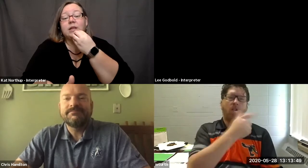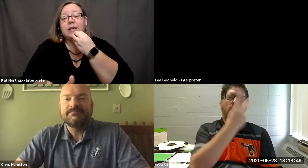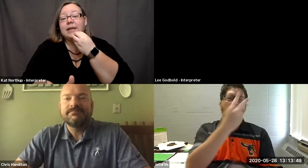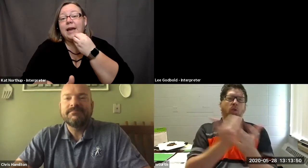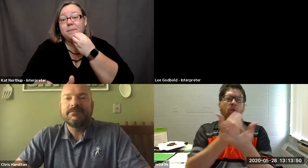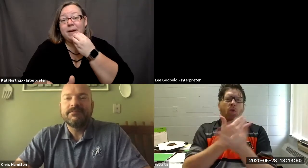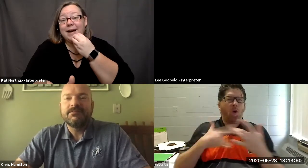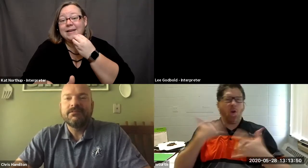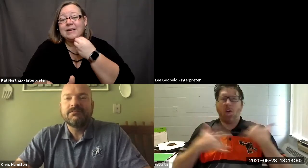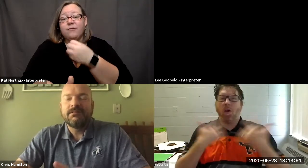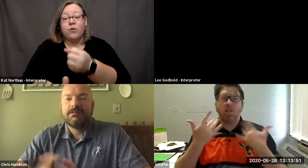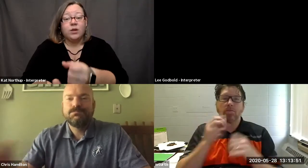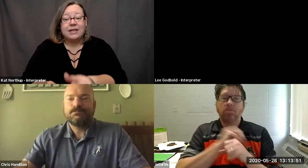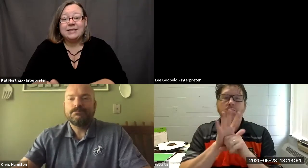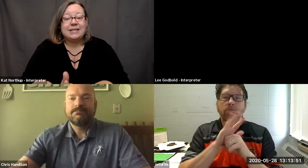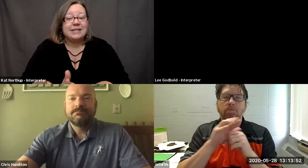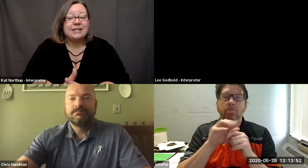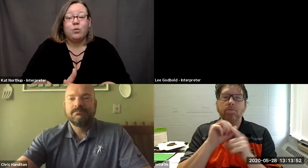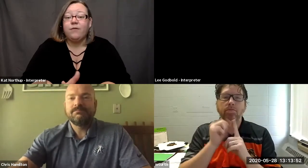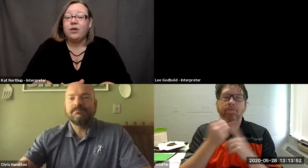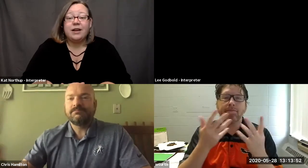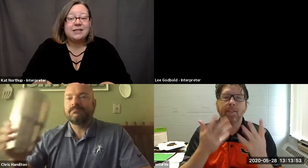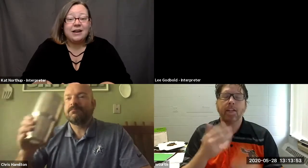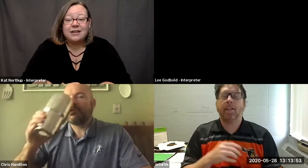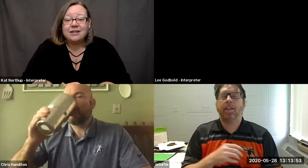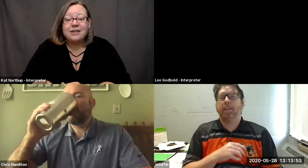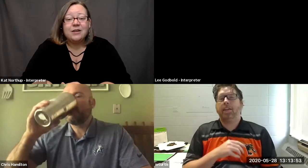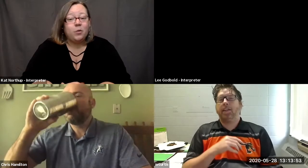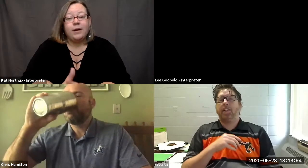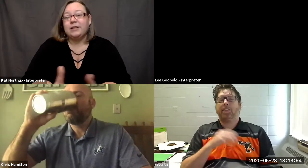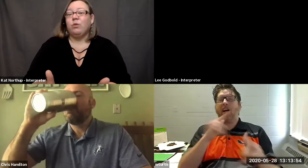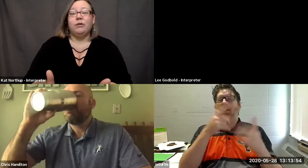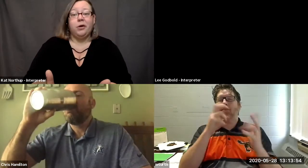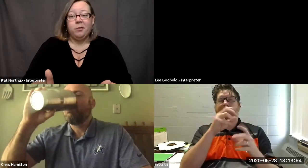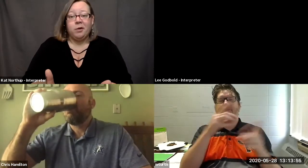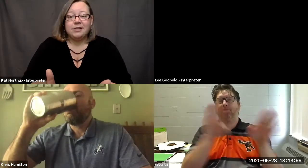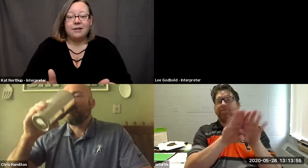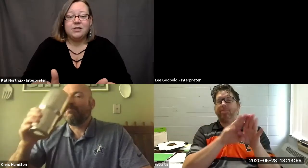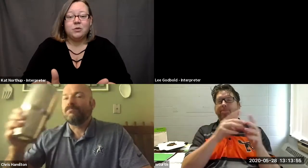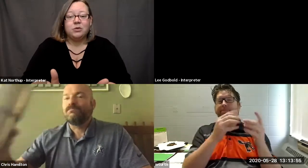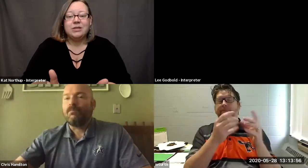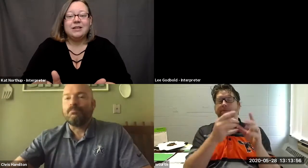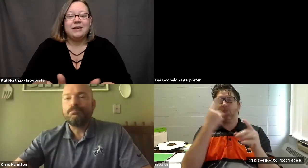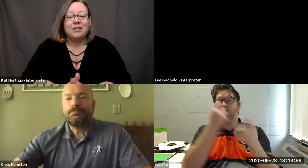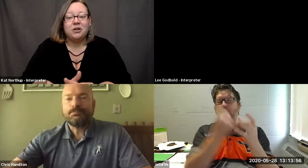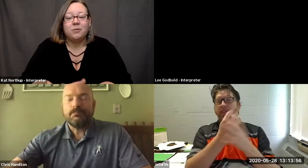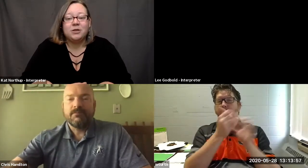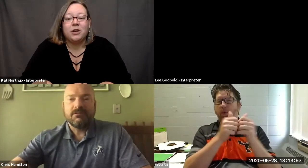really came back for these seasons, and we're very excited. One is well known amongst the deaf schools and the tournaments we go